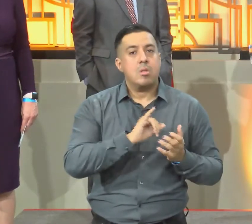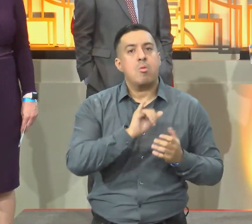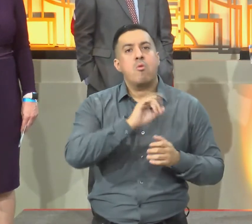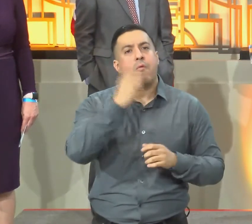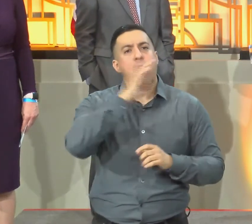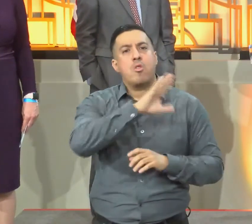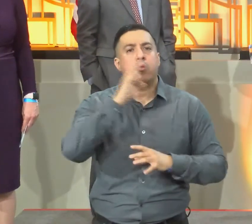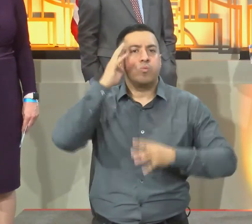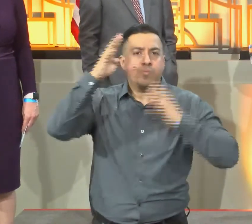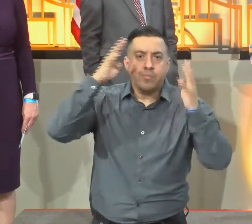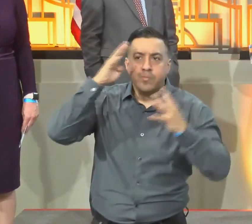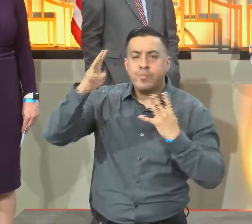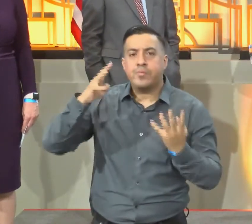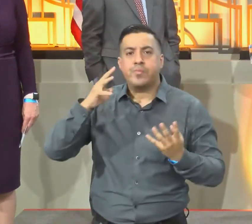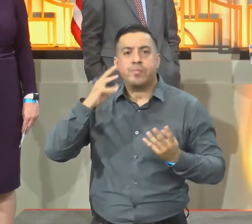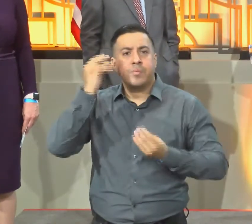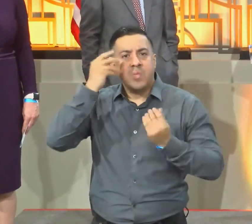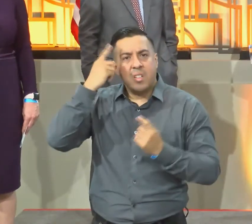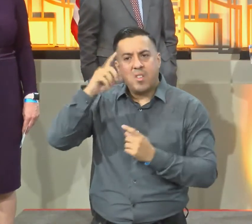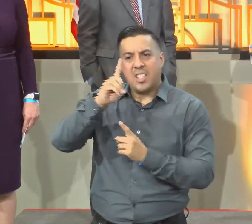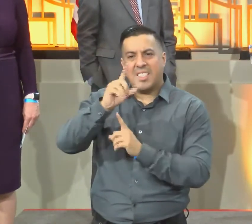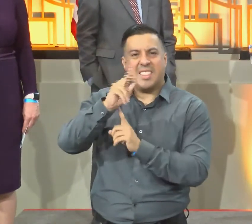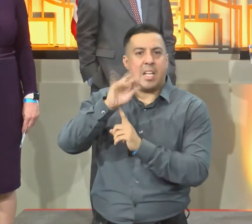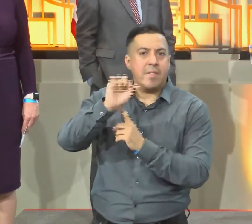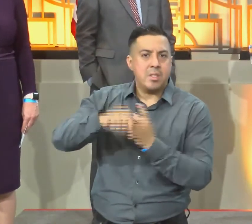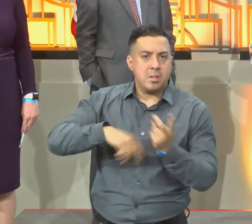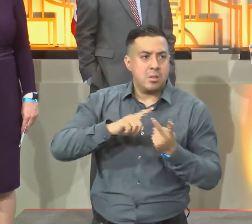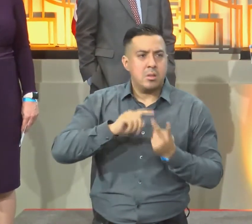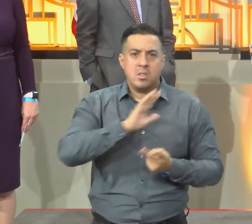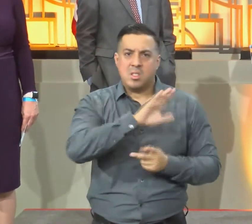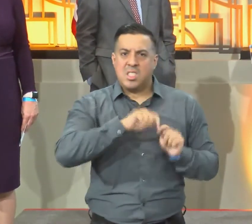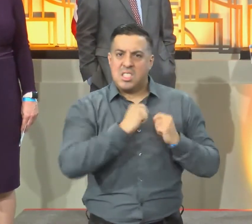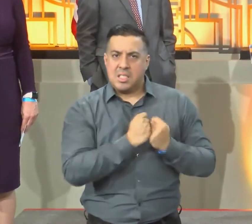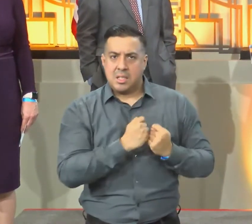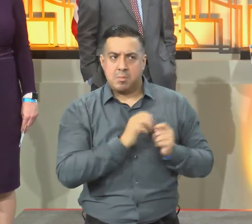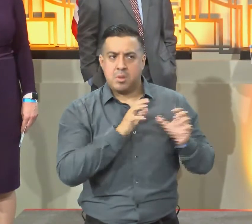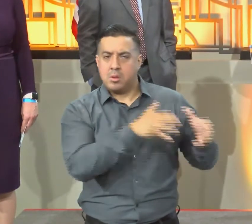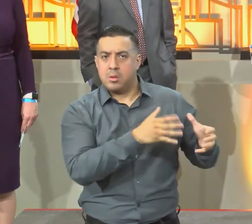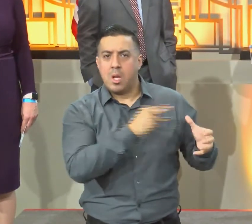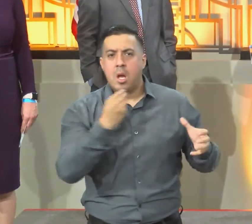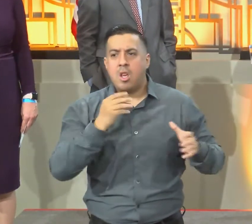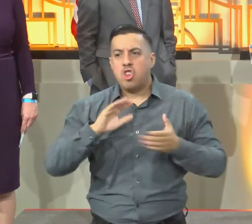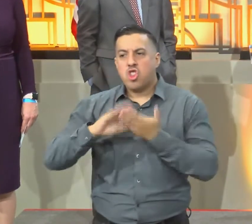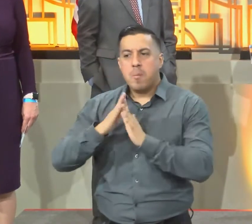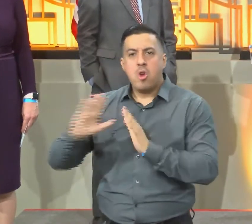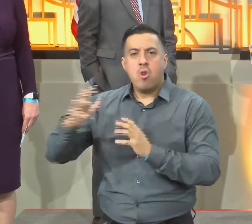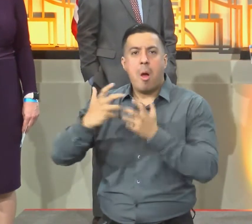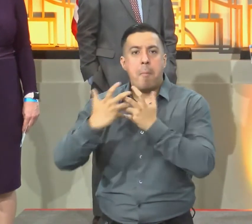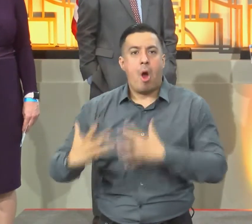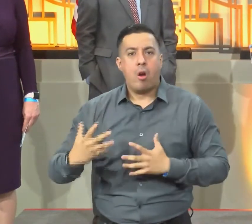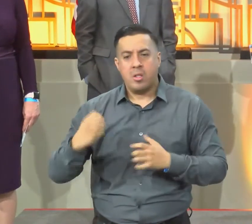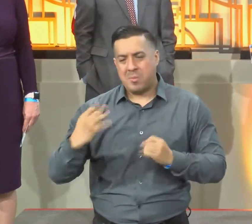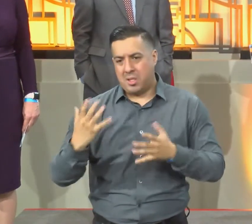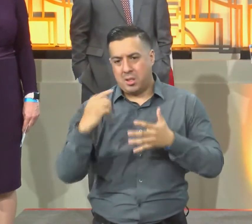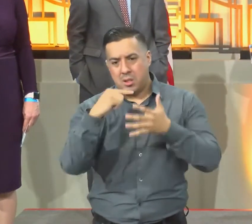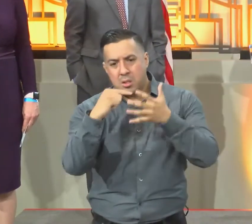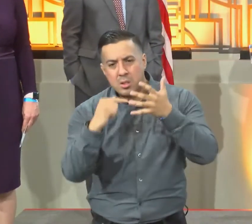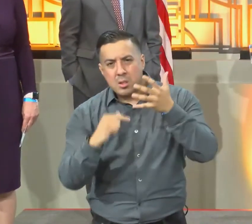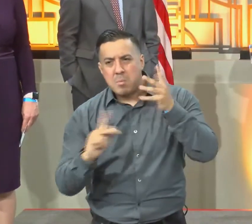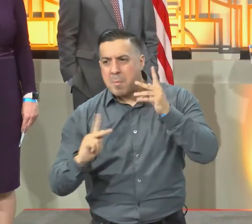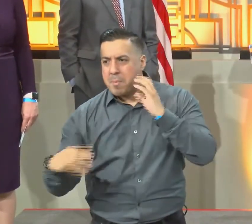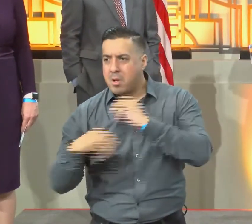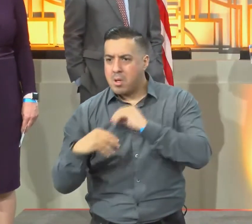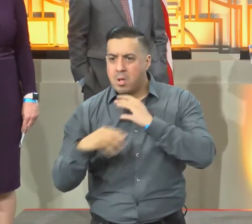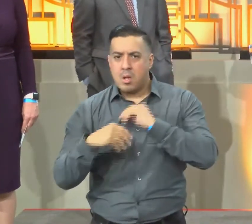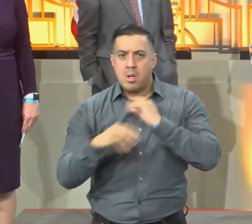thinking of Meenal Patel Davis and her team, and all of our community partners the list continues to grow as